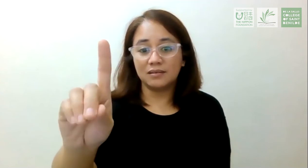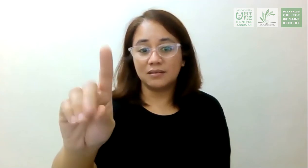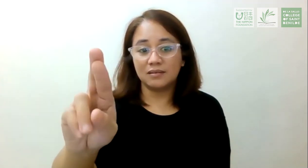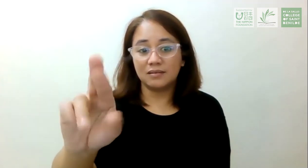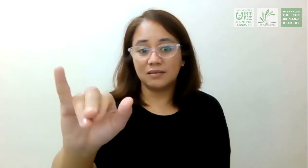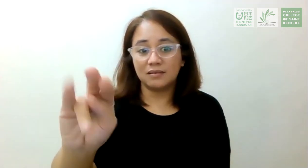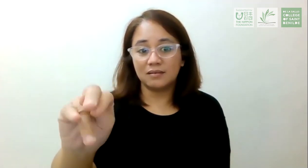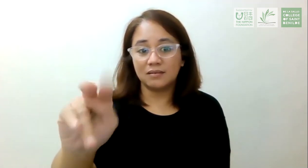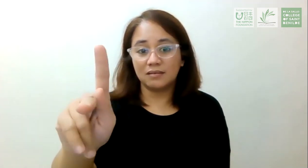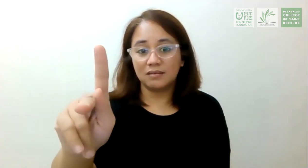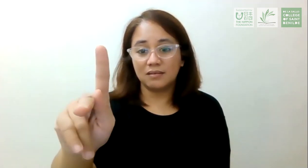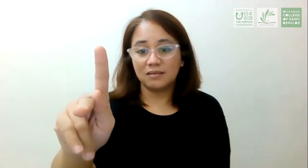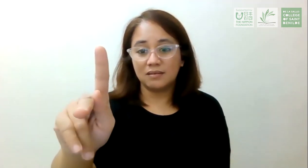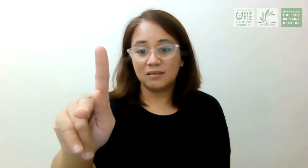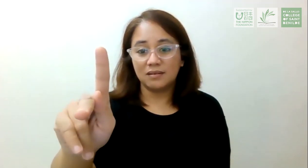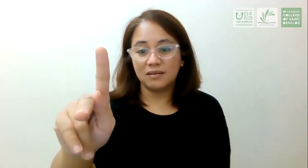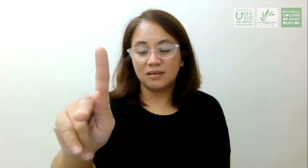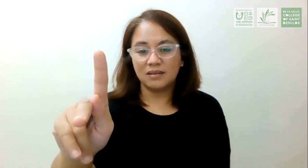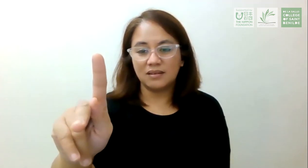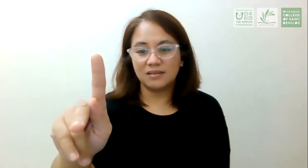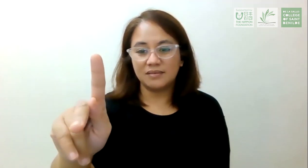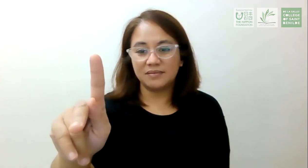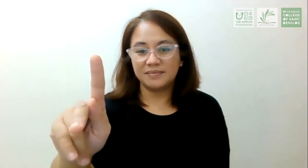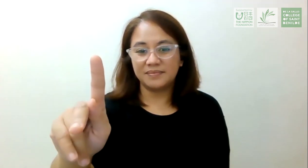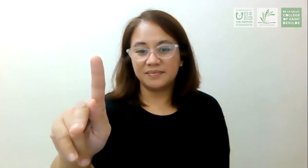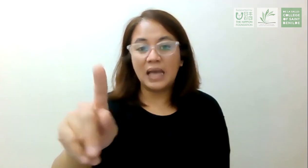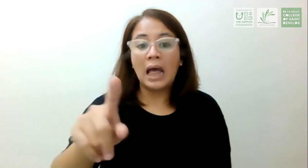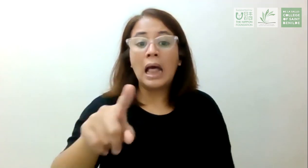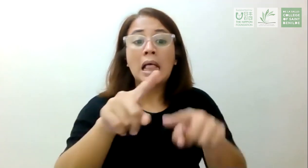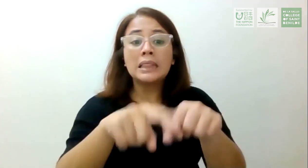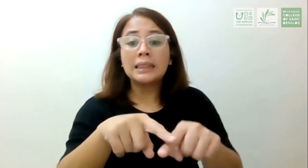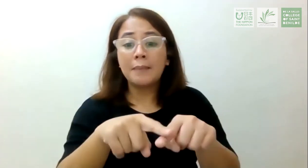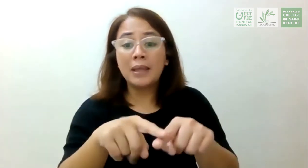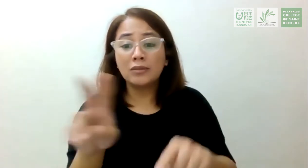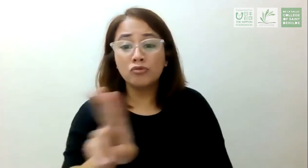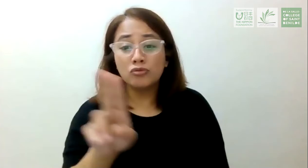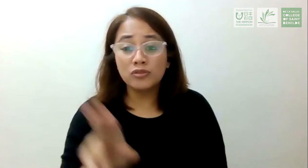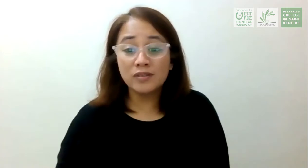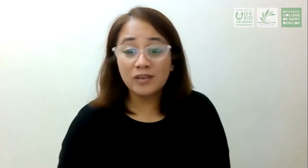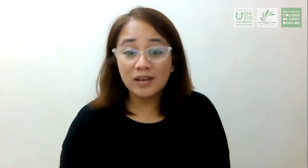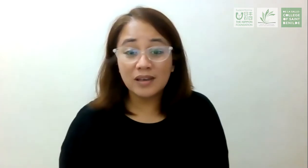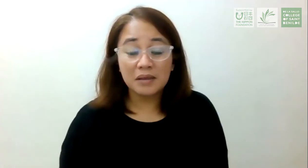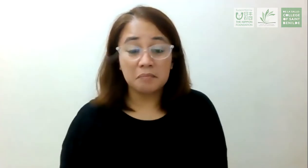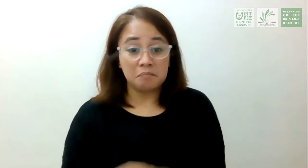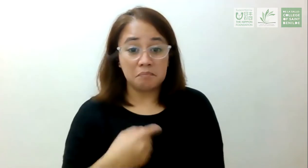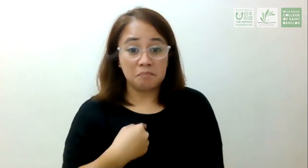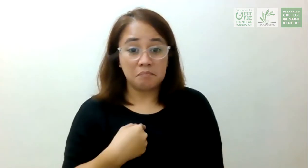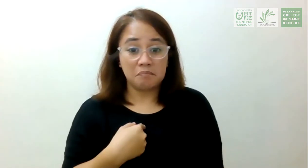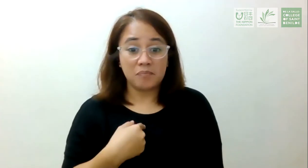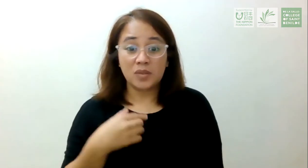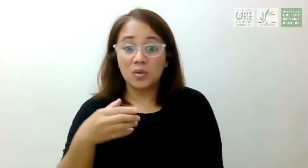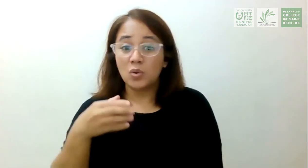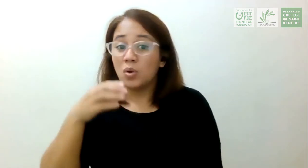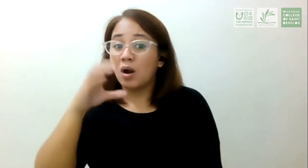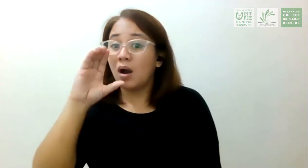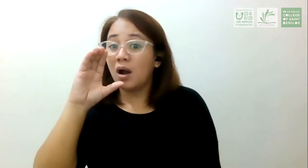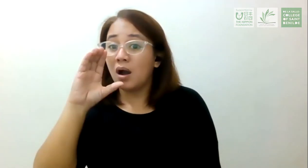Okay, drink depends on how it's used. I drink Diet Coke.